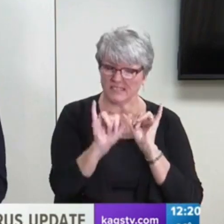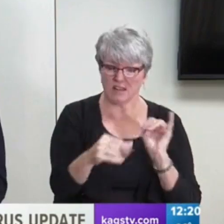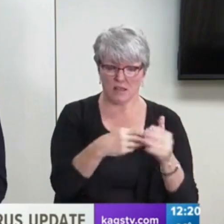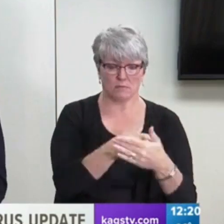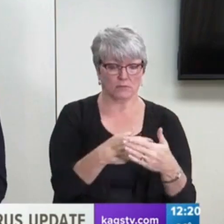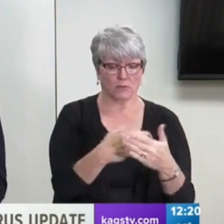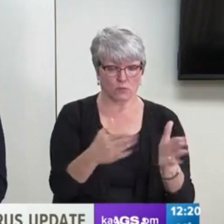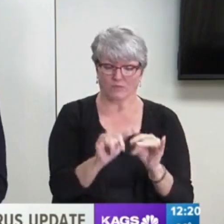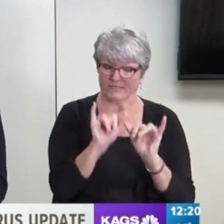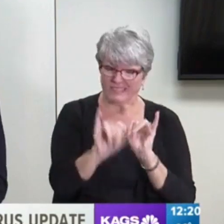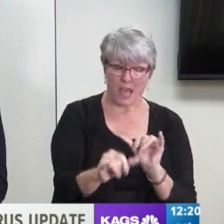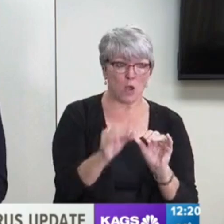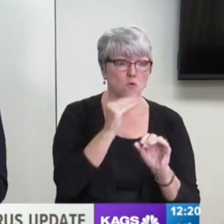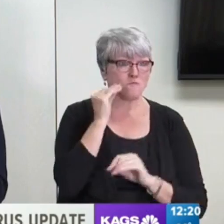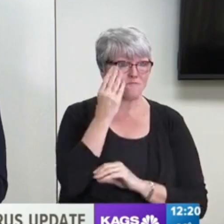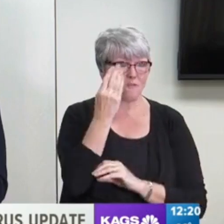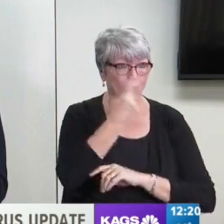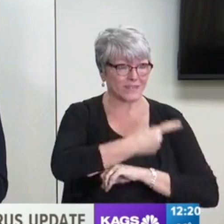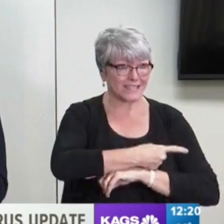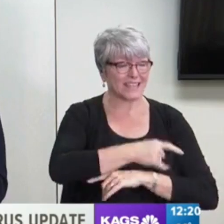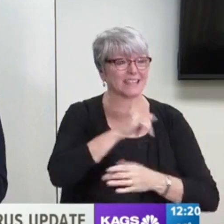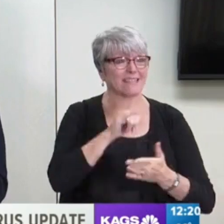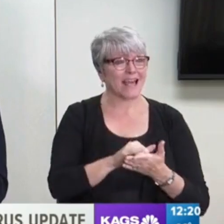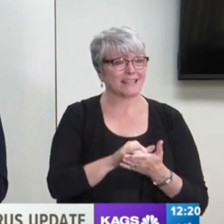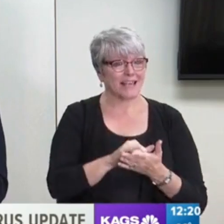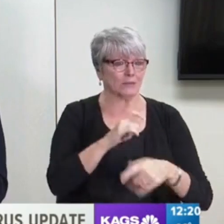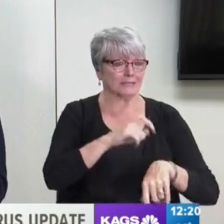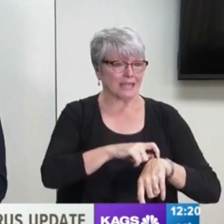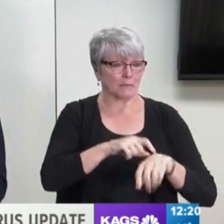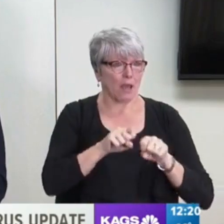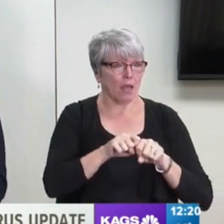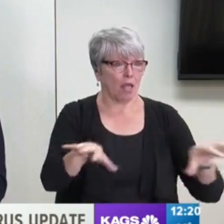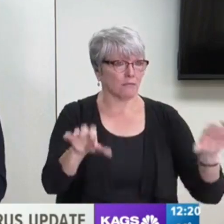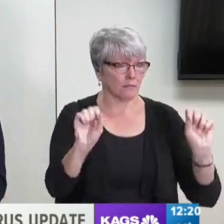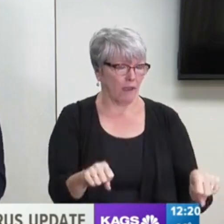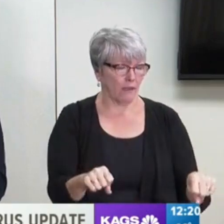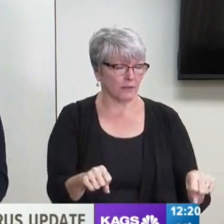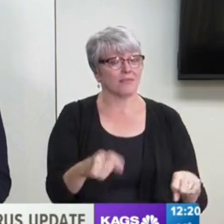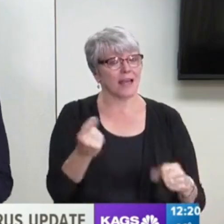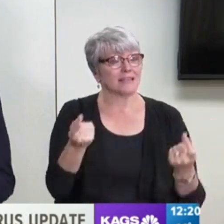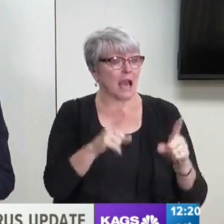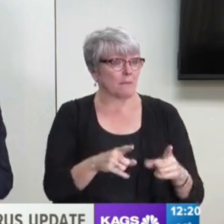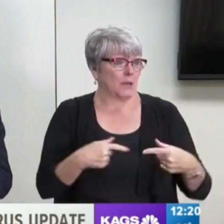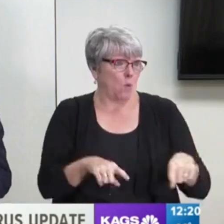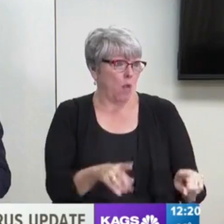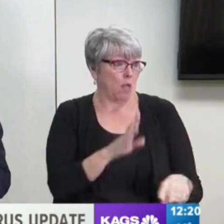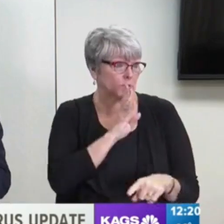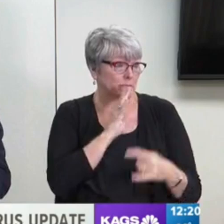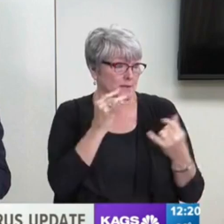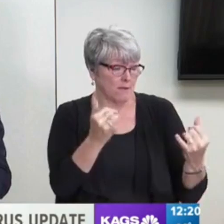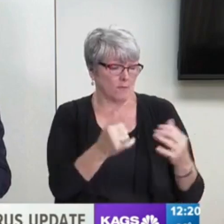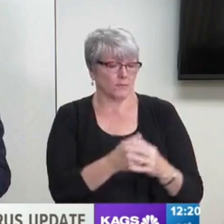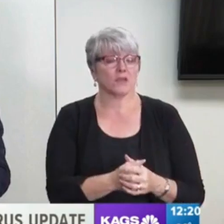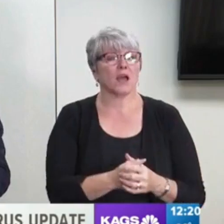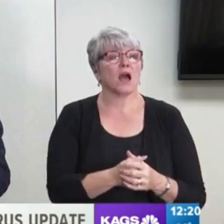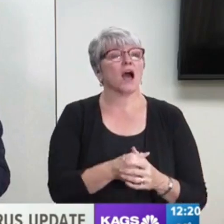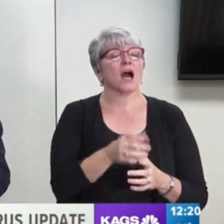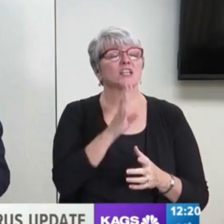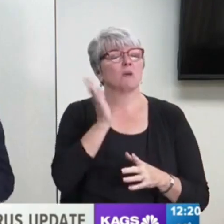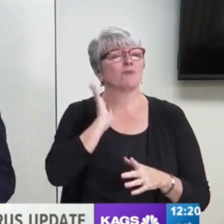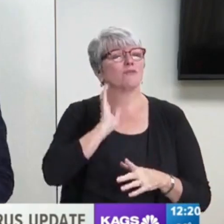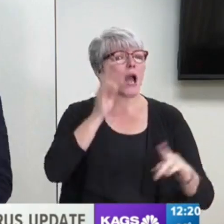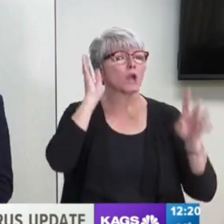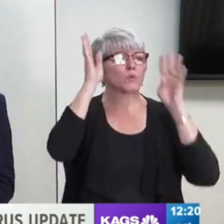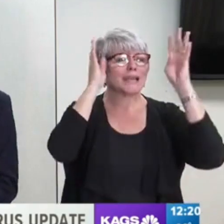of COVID-19. And so all of that is happening as we speak. I'd mentioned earlier creativity.